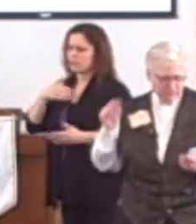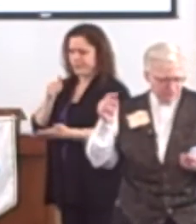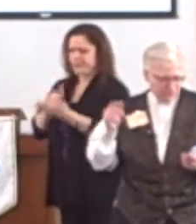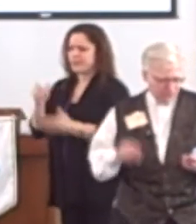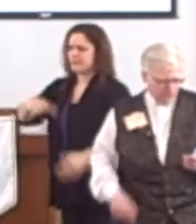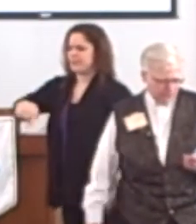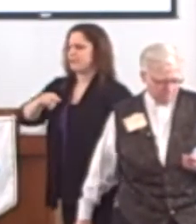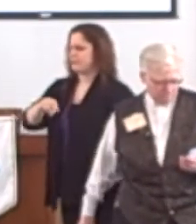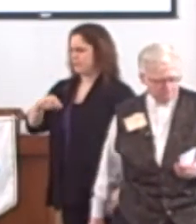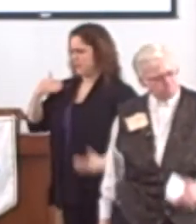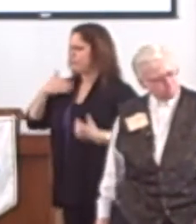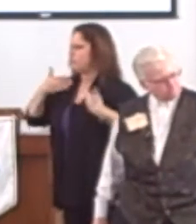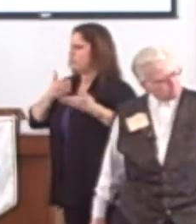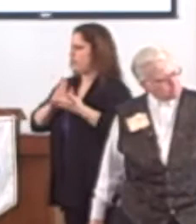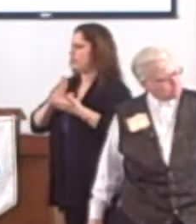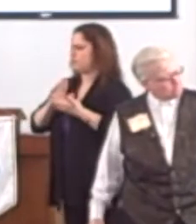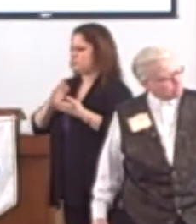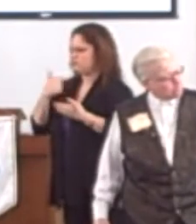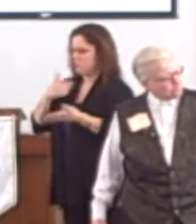them, even to kill them.